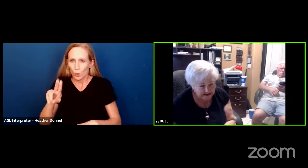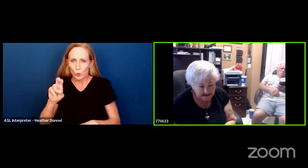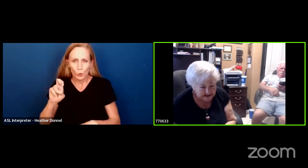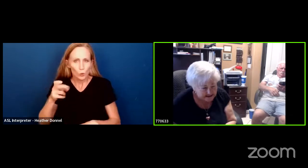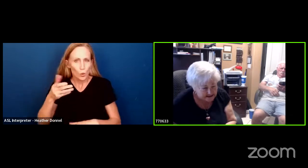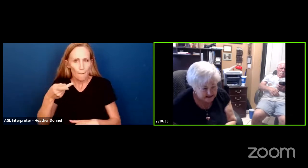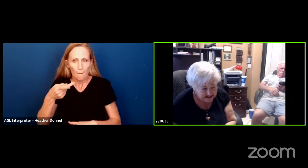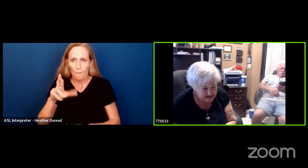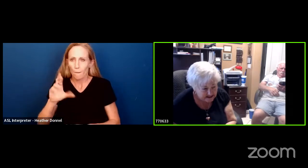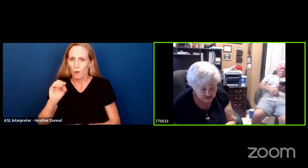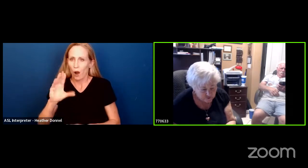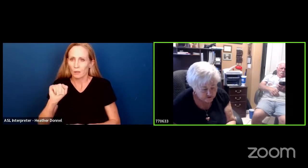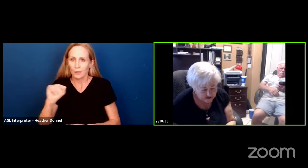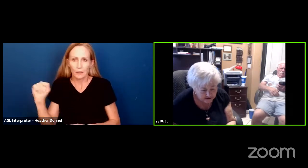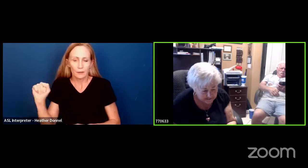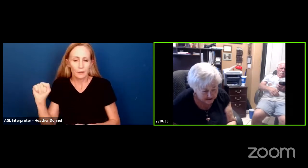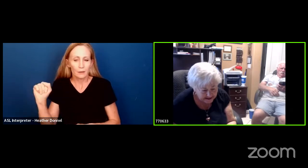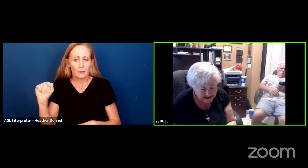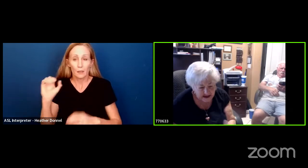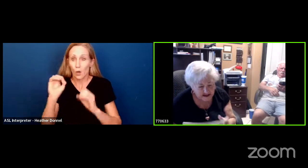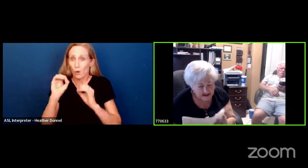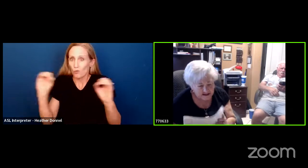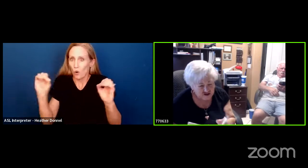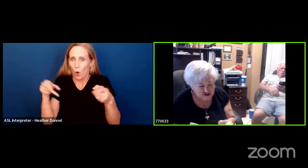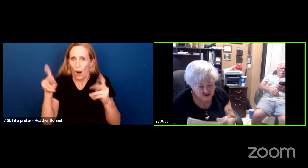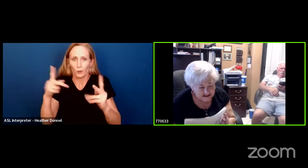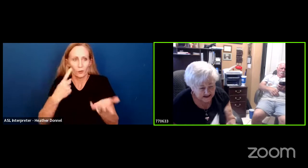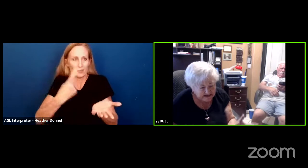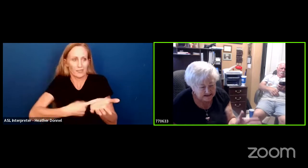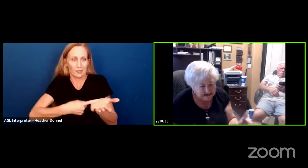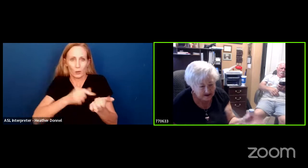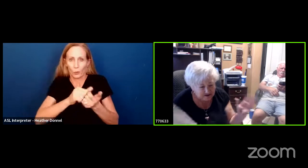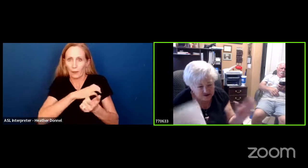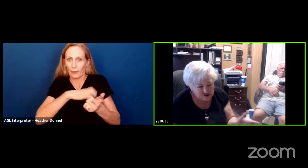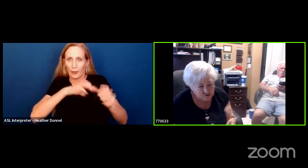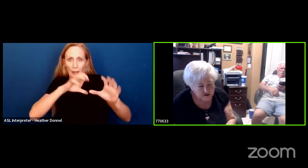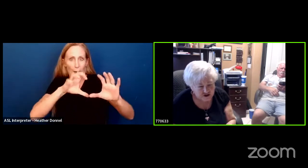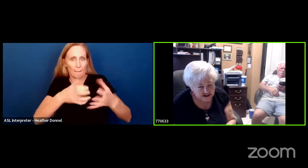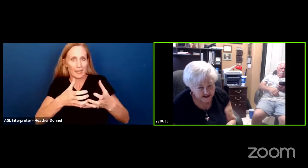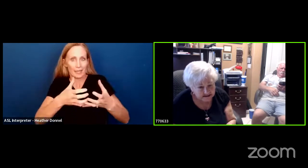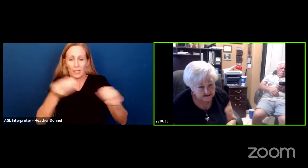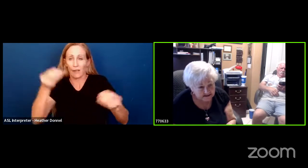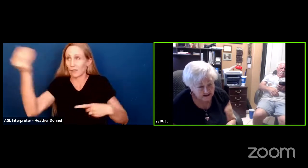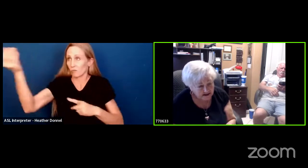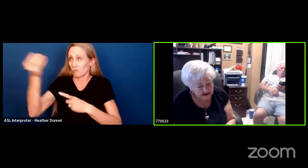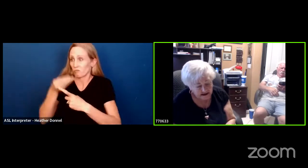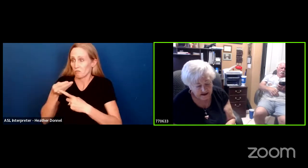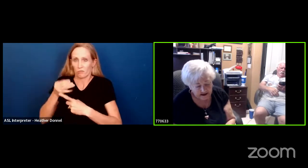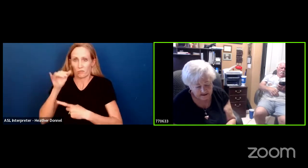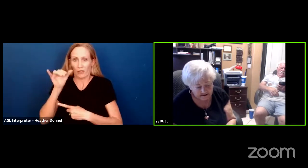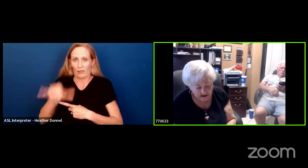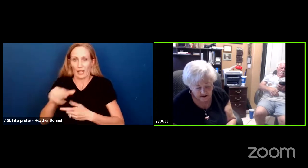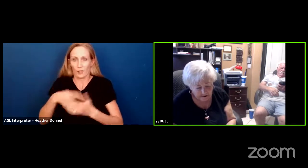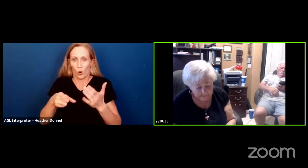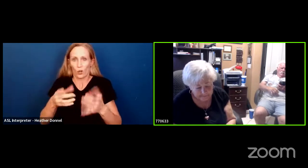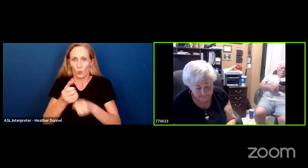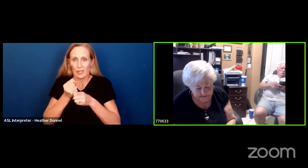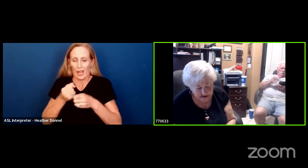I didn't get to discuss this with the committee. It's just handed down, this is what you get.